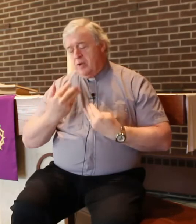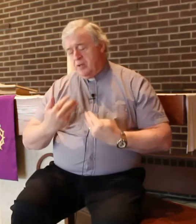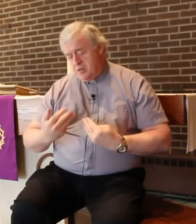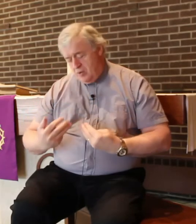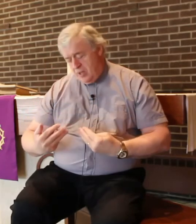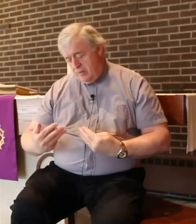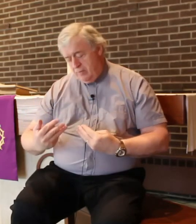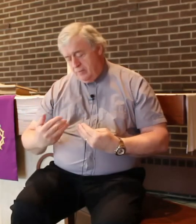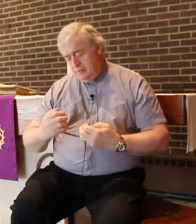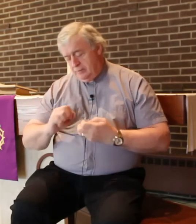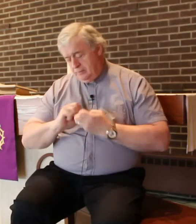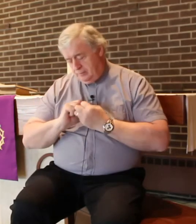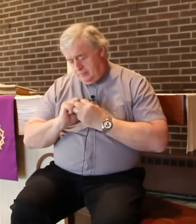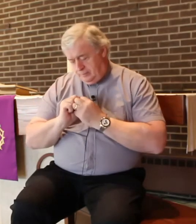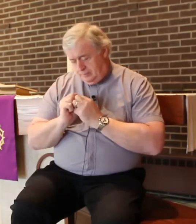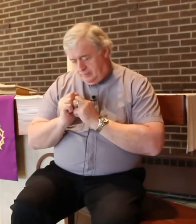experience grief.